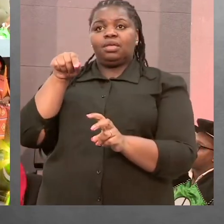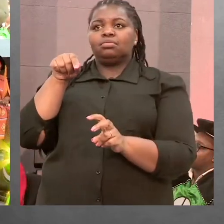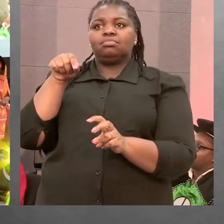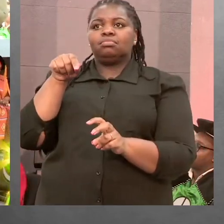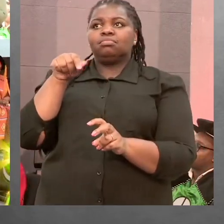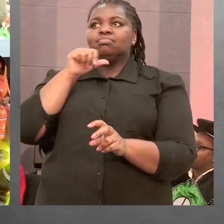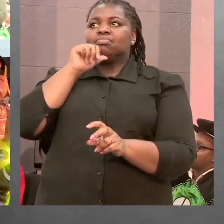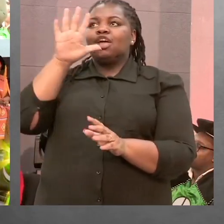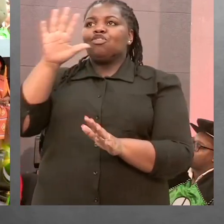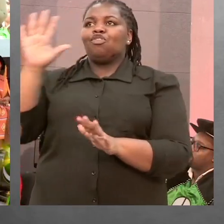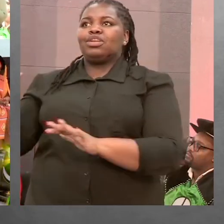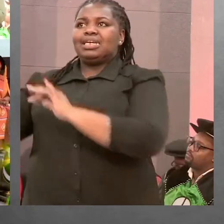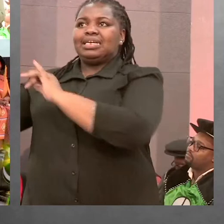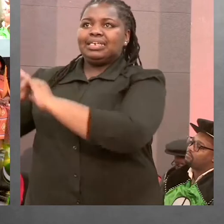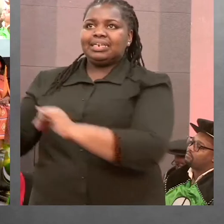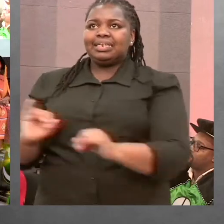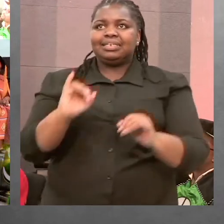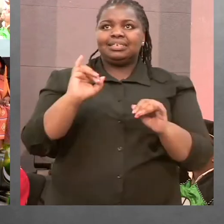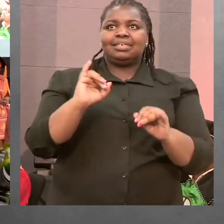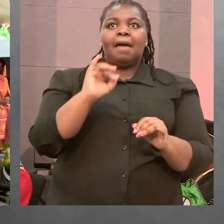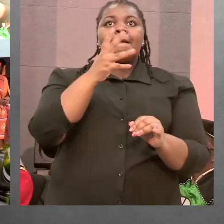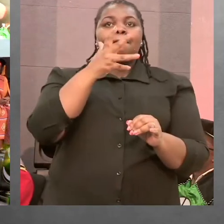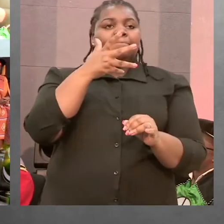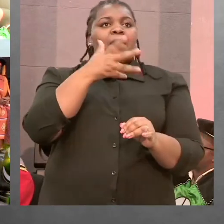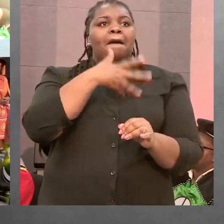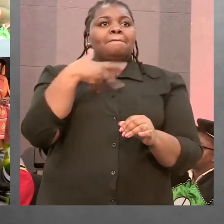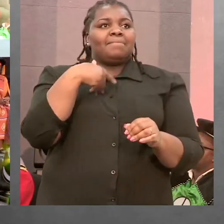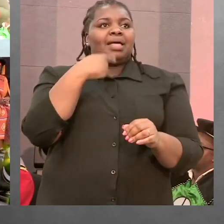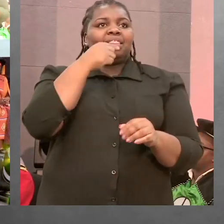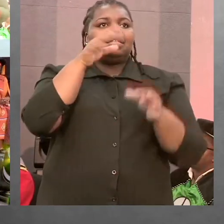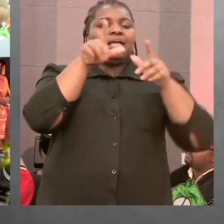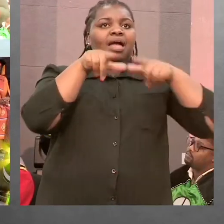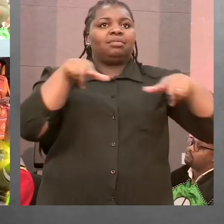without the introduction of mother tongue bilingual education?